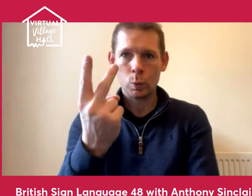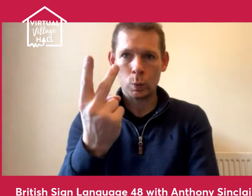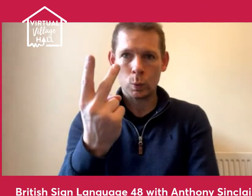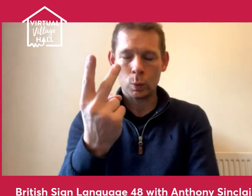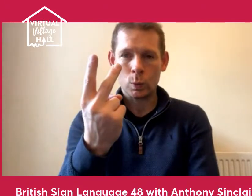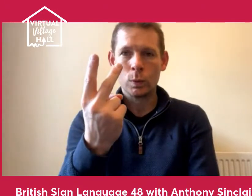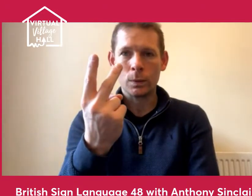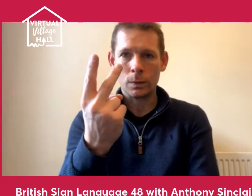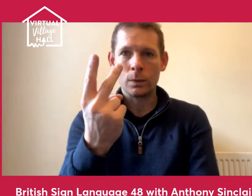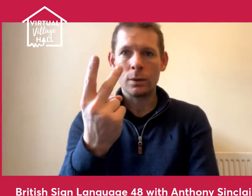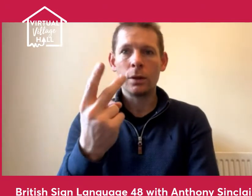2:15,